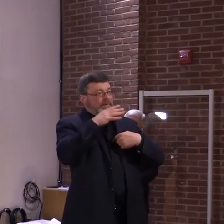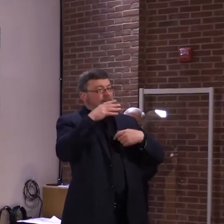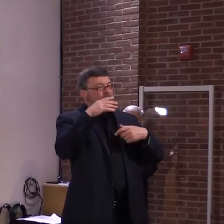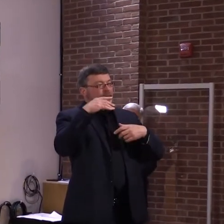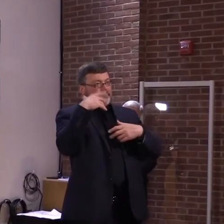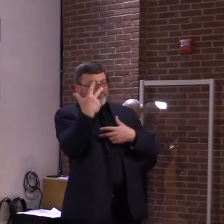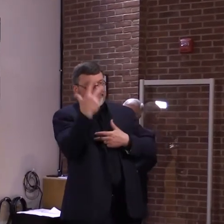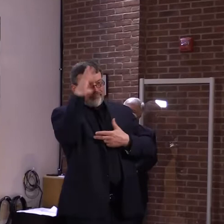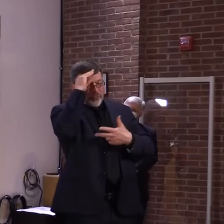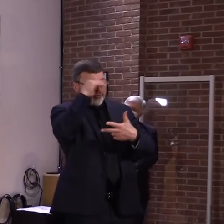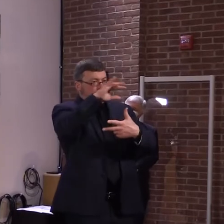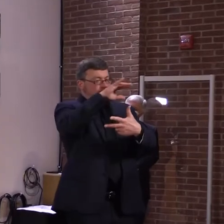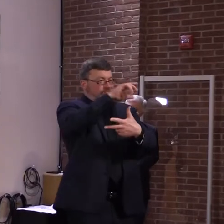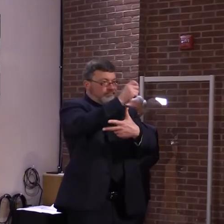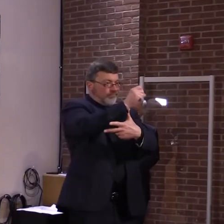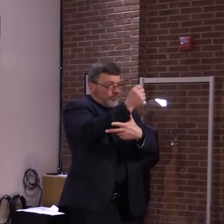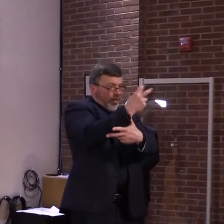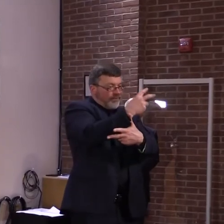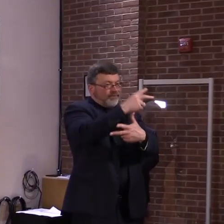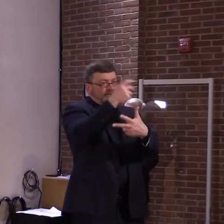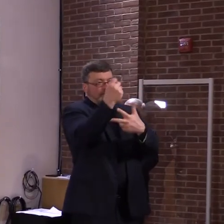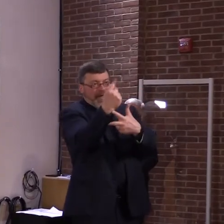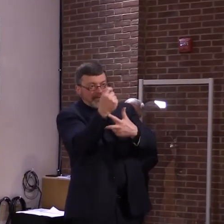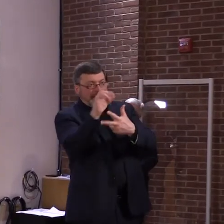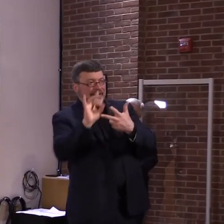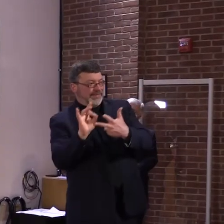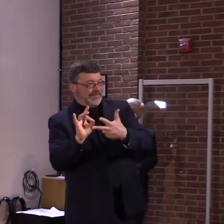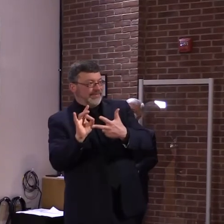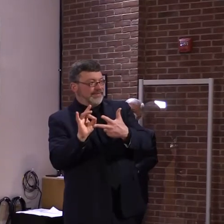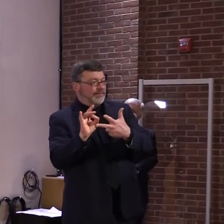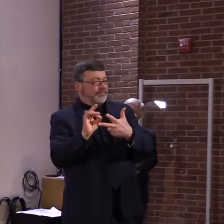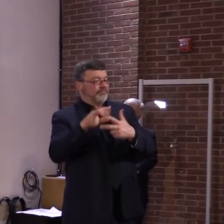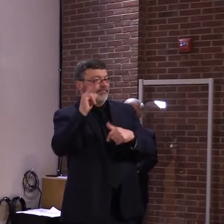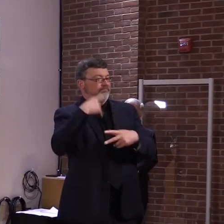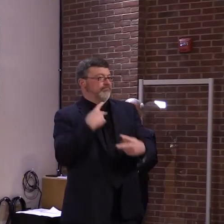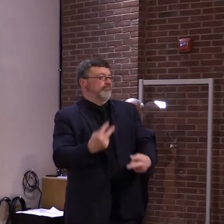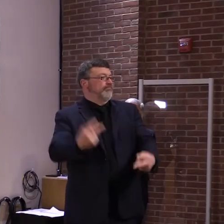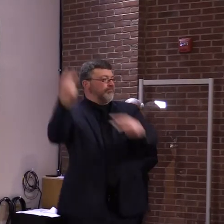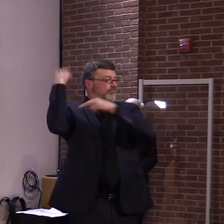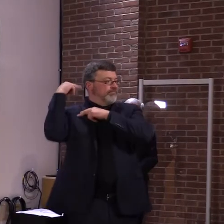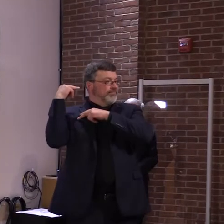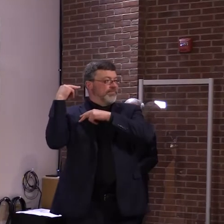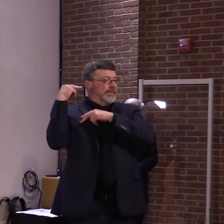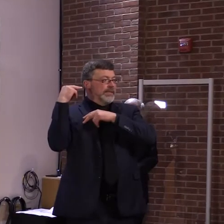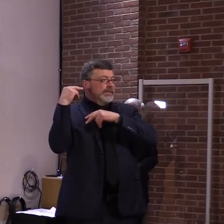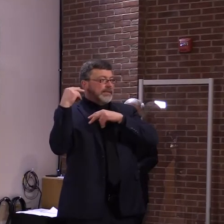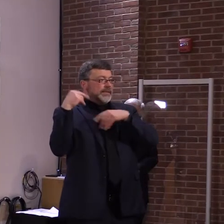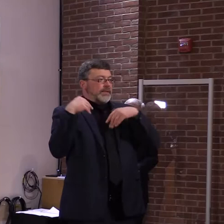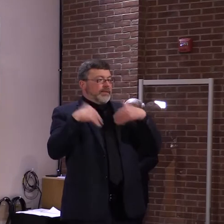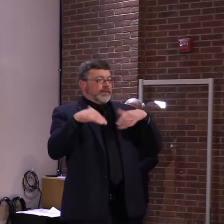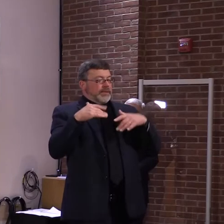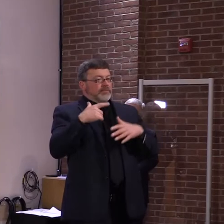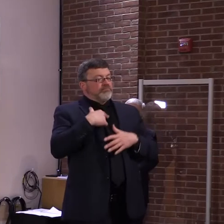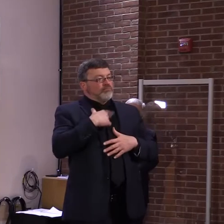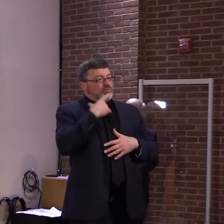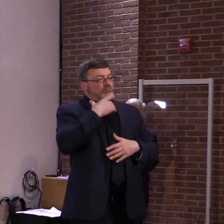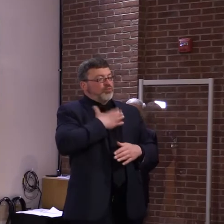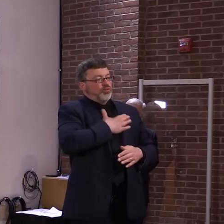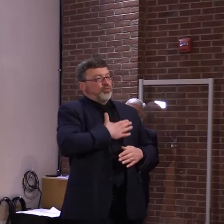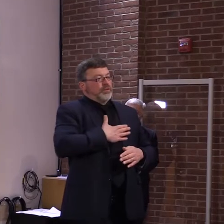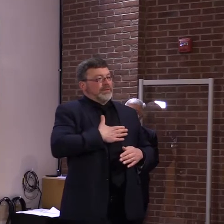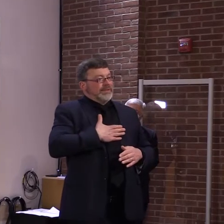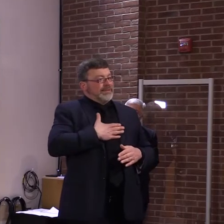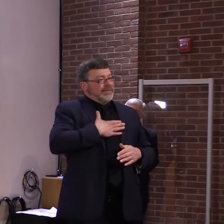if I fully appreciated just how difficult that must have been for her, because she made it look